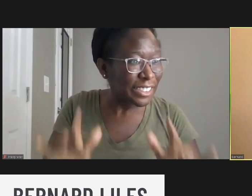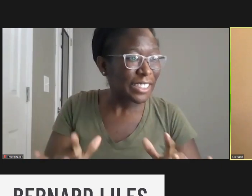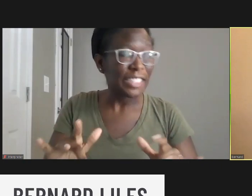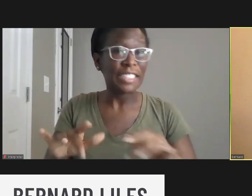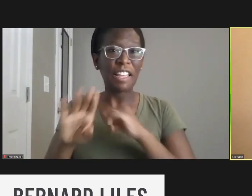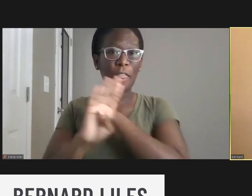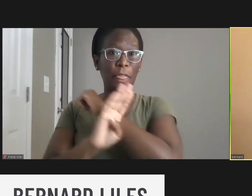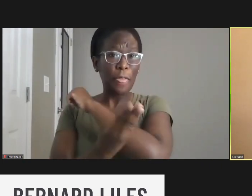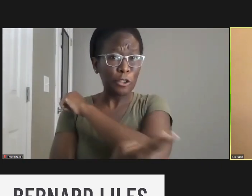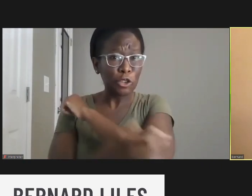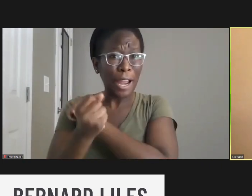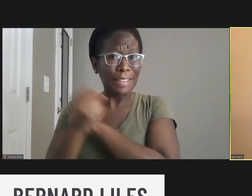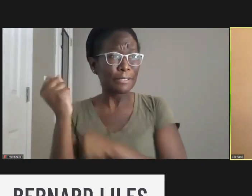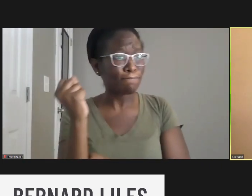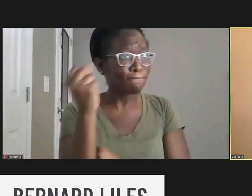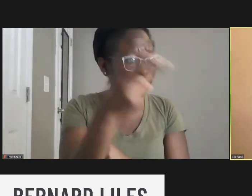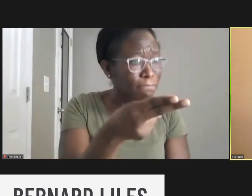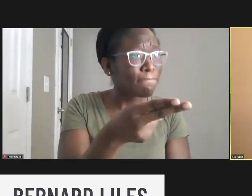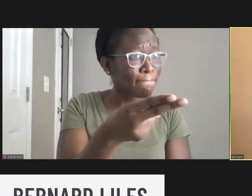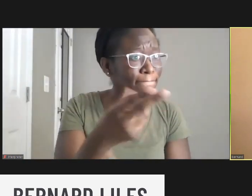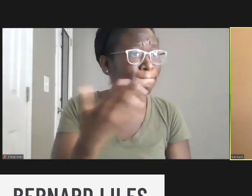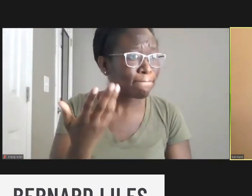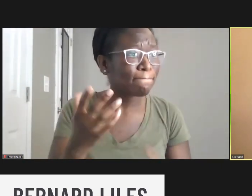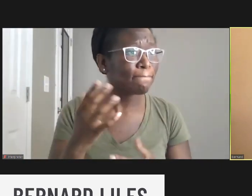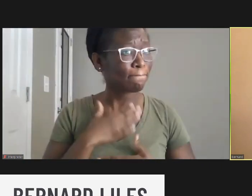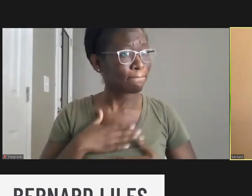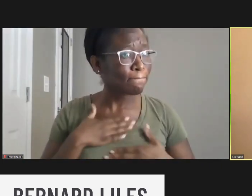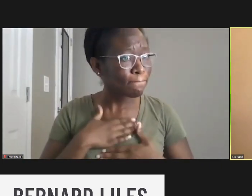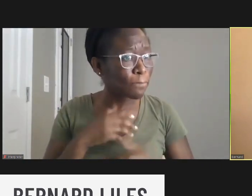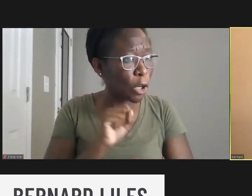dumpster. I did miss the mailroom attendant